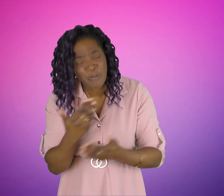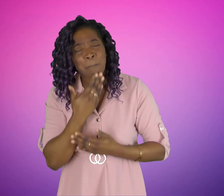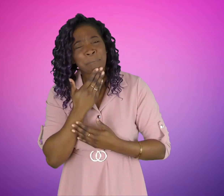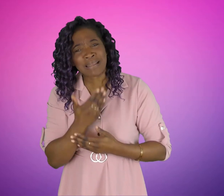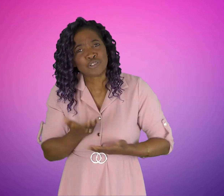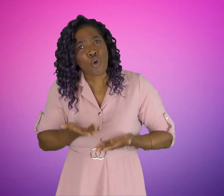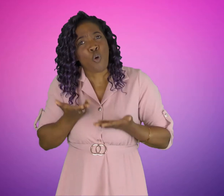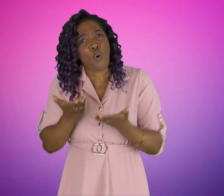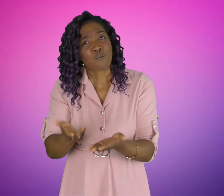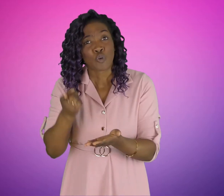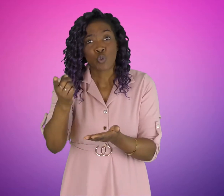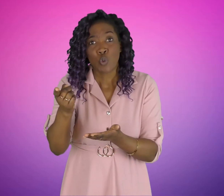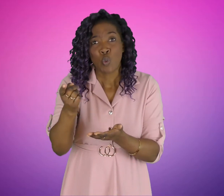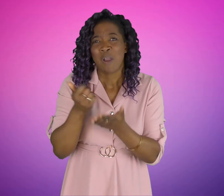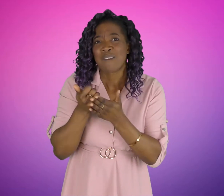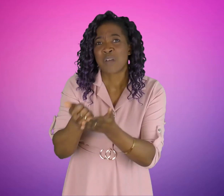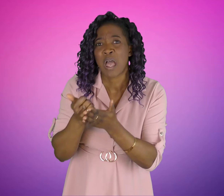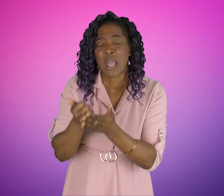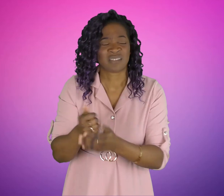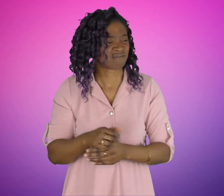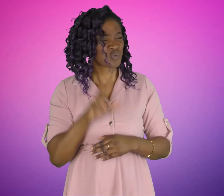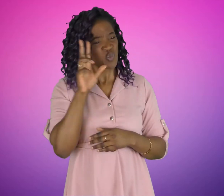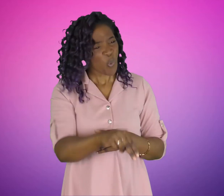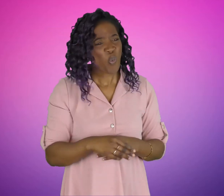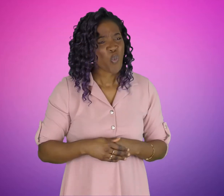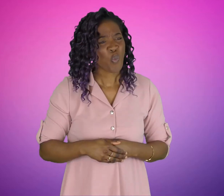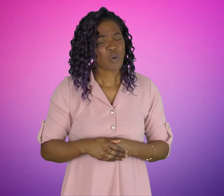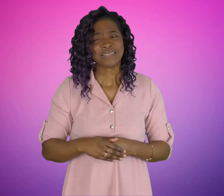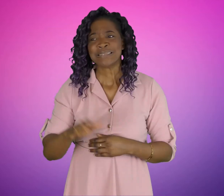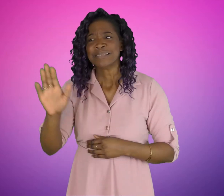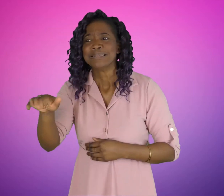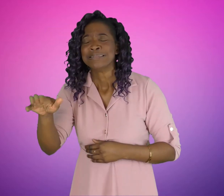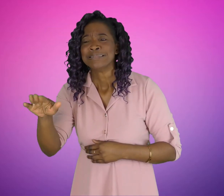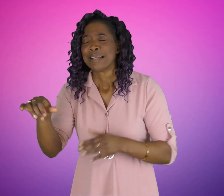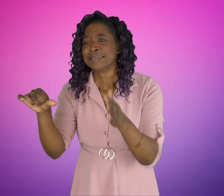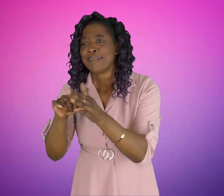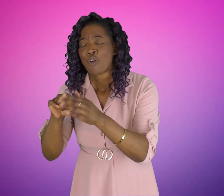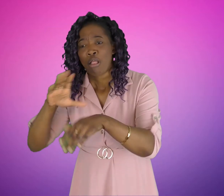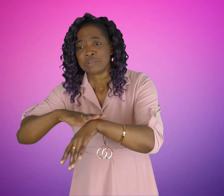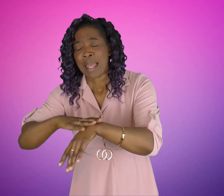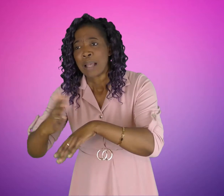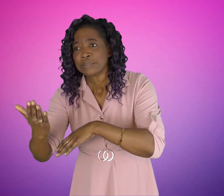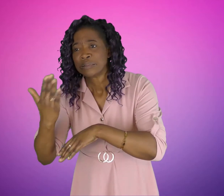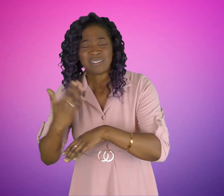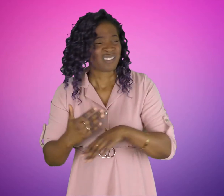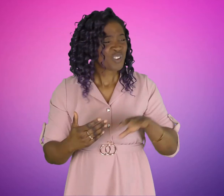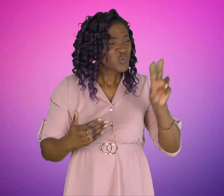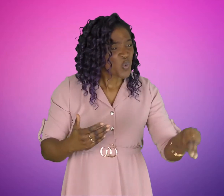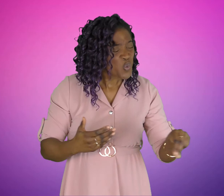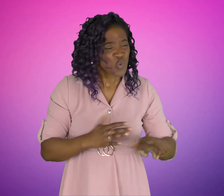sage advice? No. It's just that there are dark days afoot. Oh, not now, sage. Of